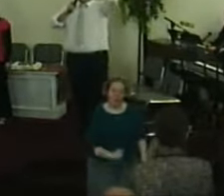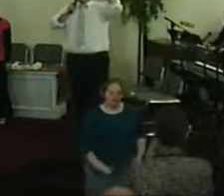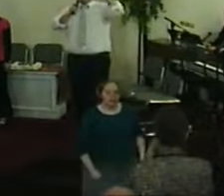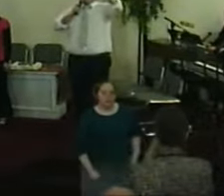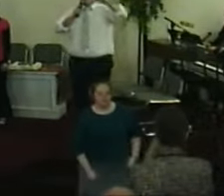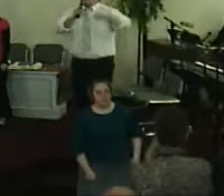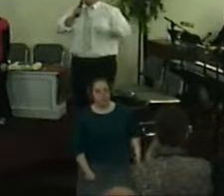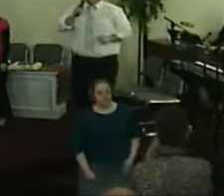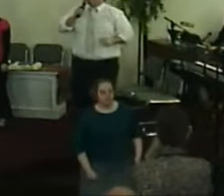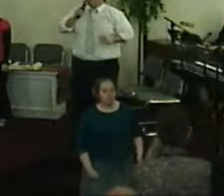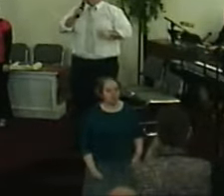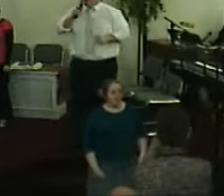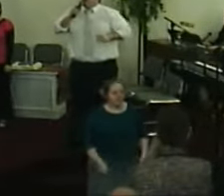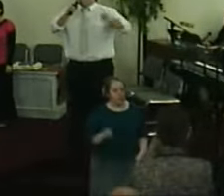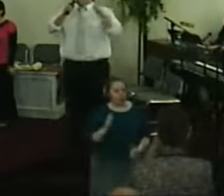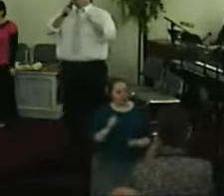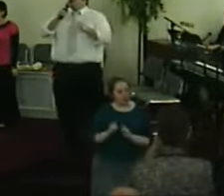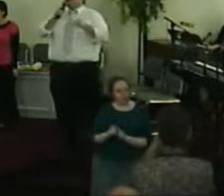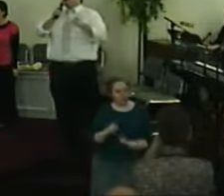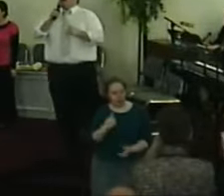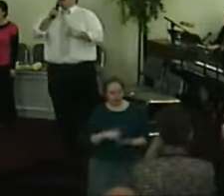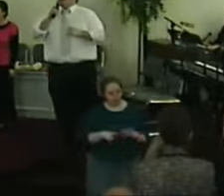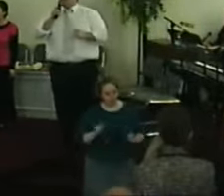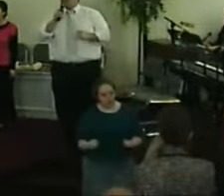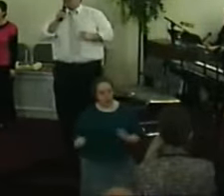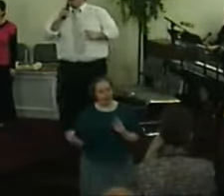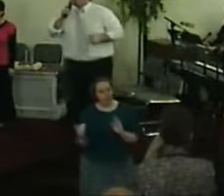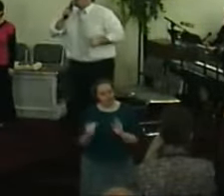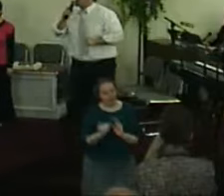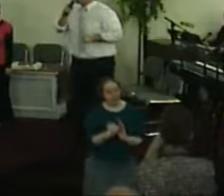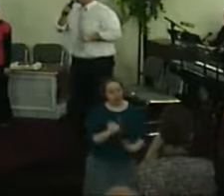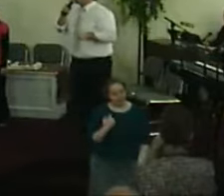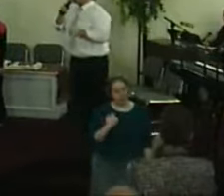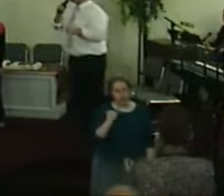And if our God is with us, then what can stand